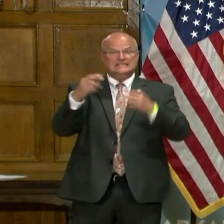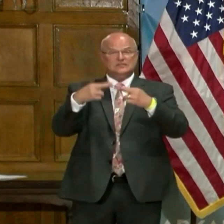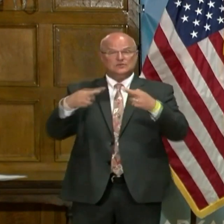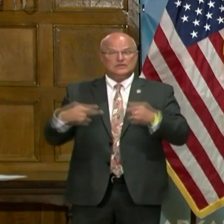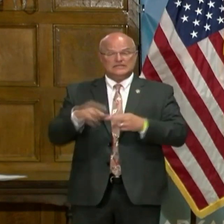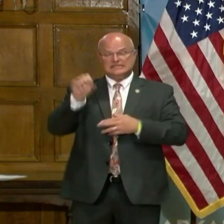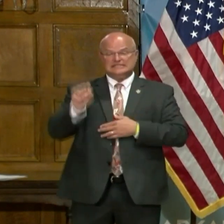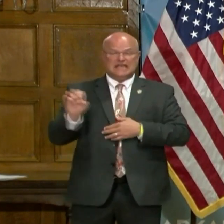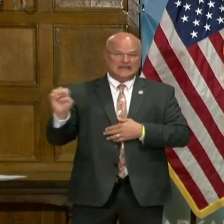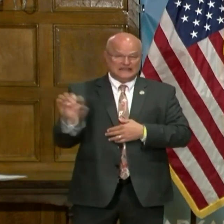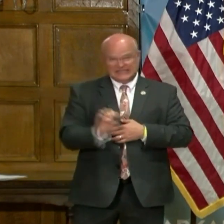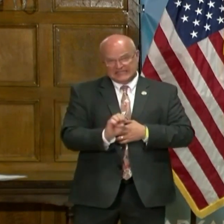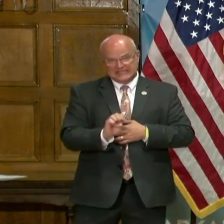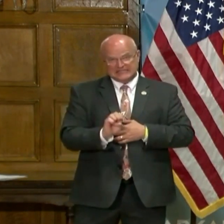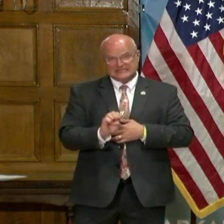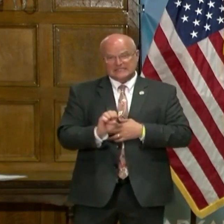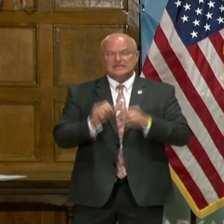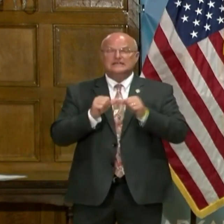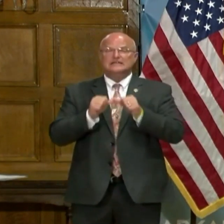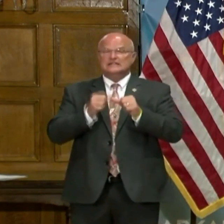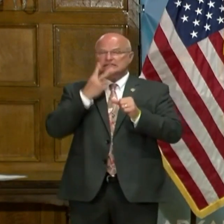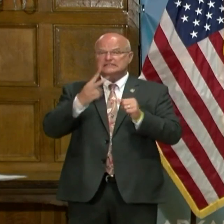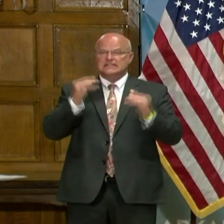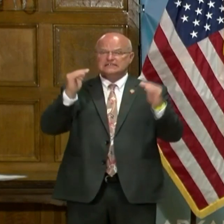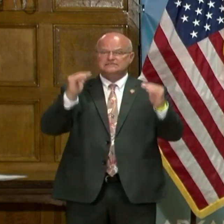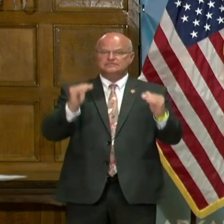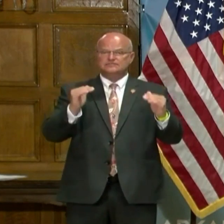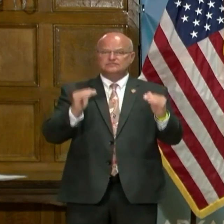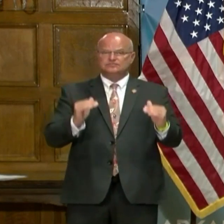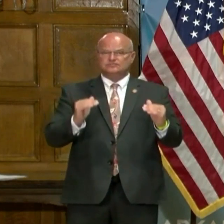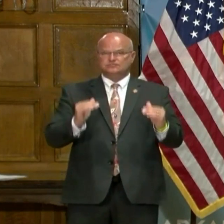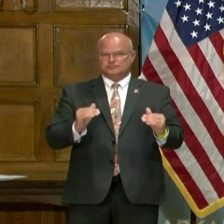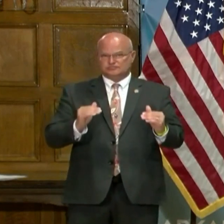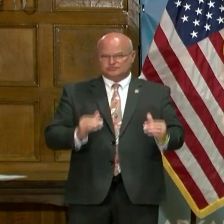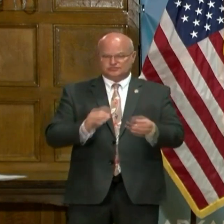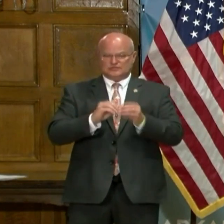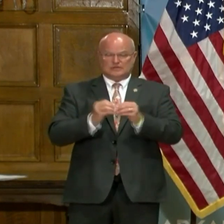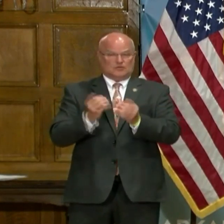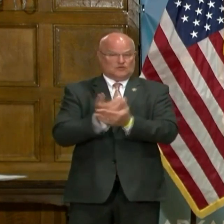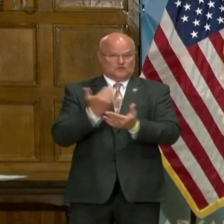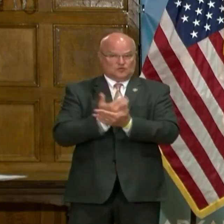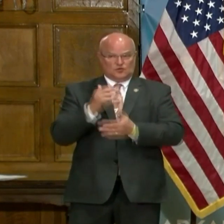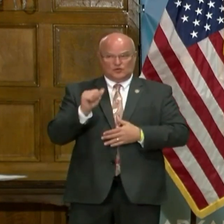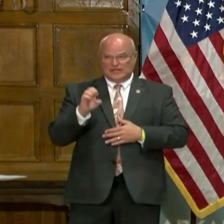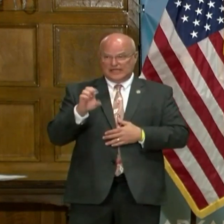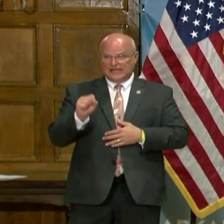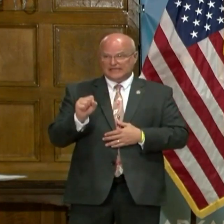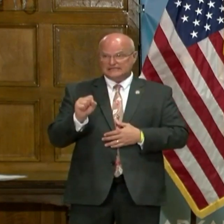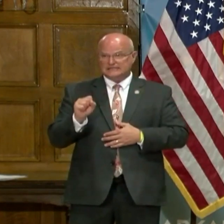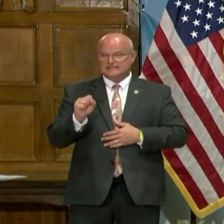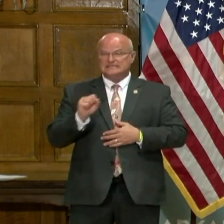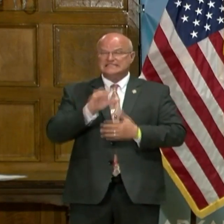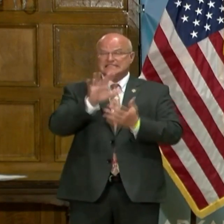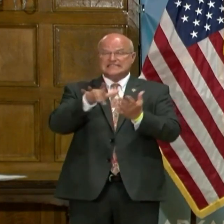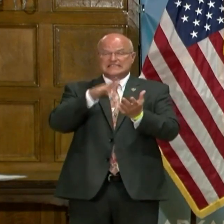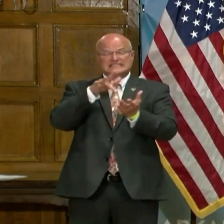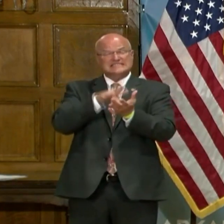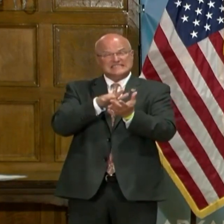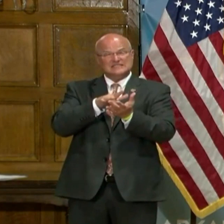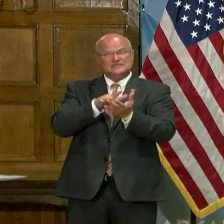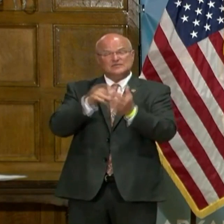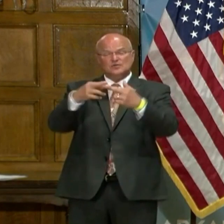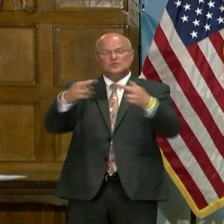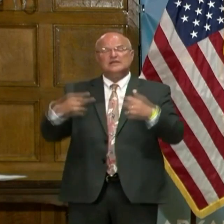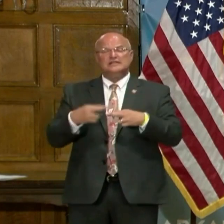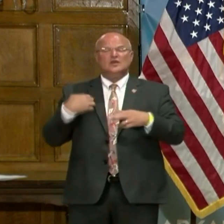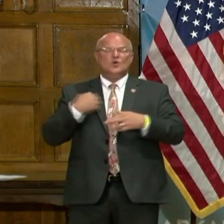and the Southeast region, we continue to see a downward trend in the number of new cases. In Central region, we